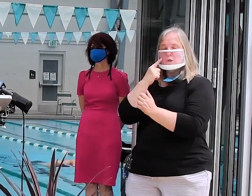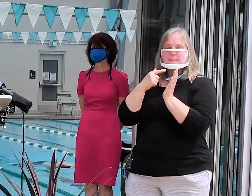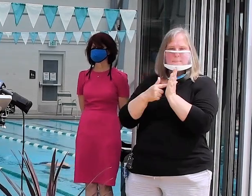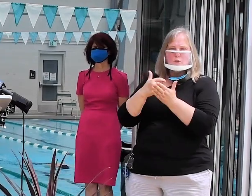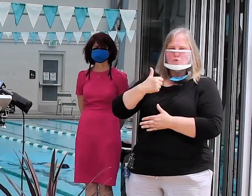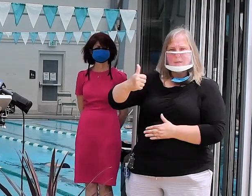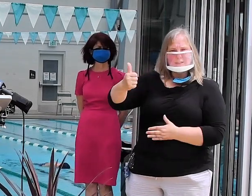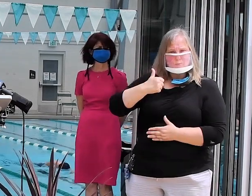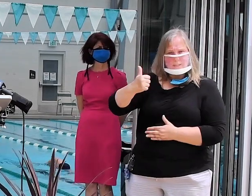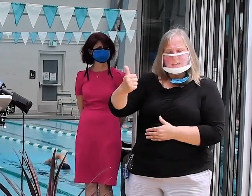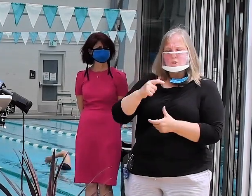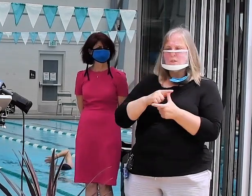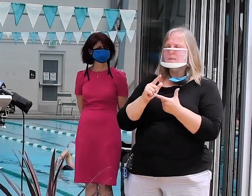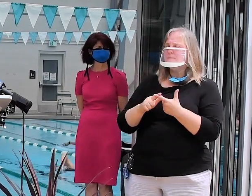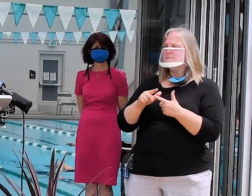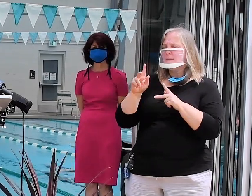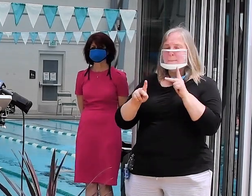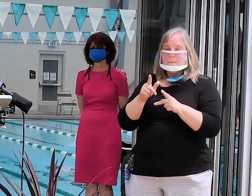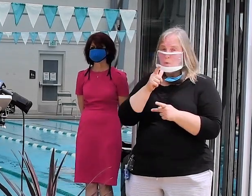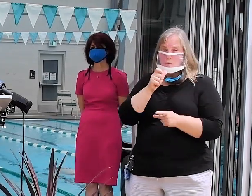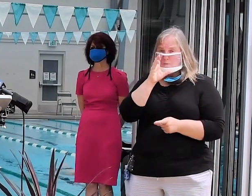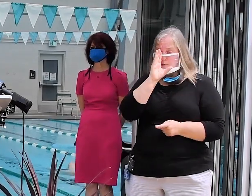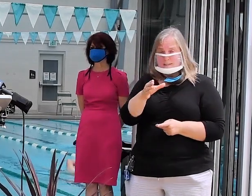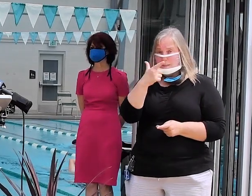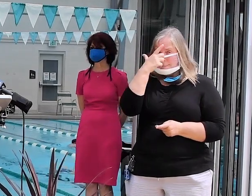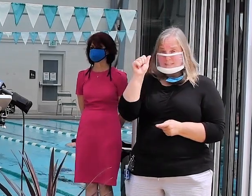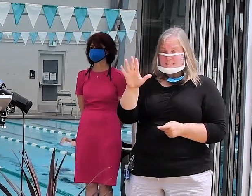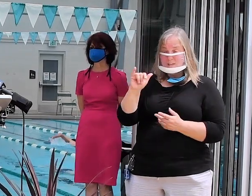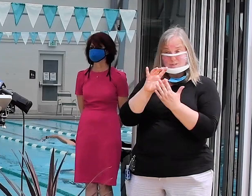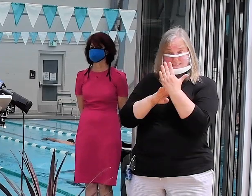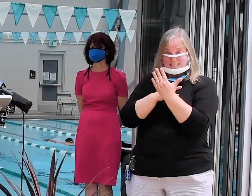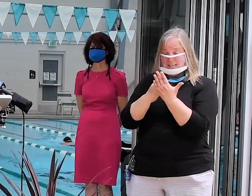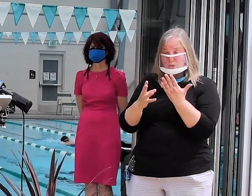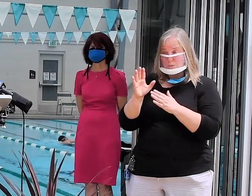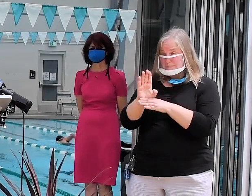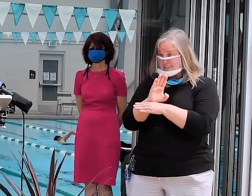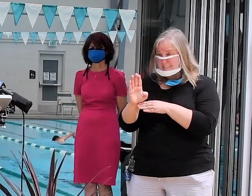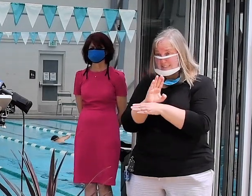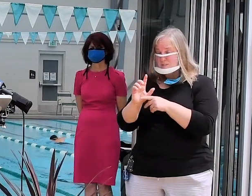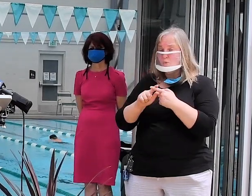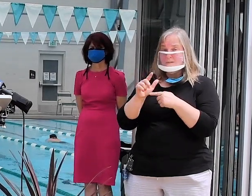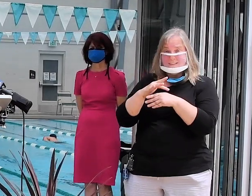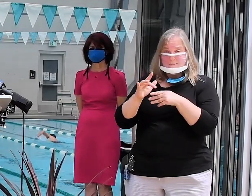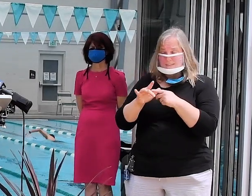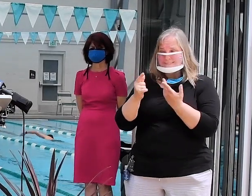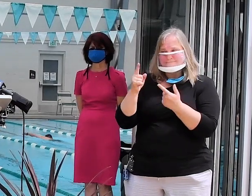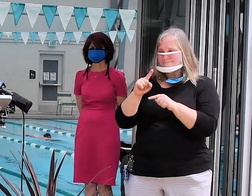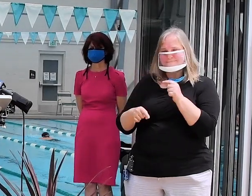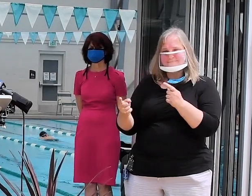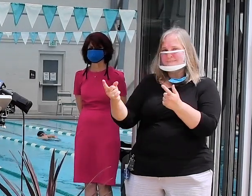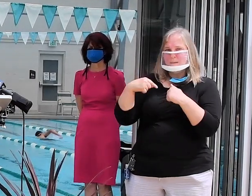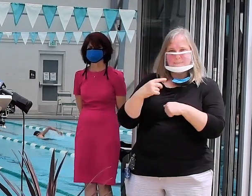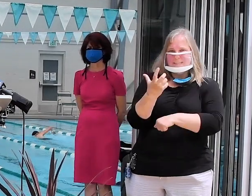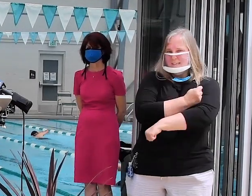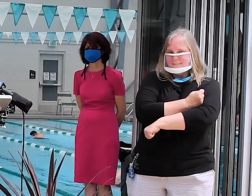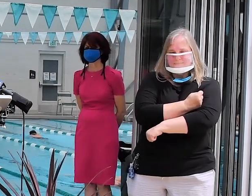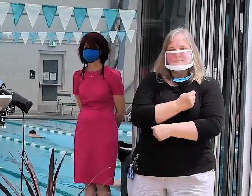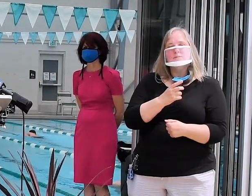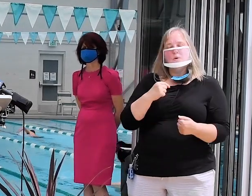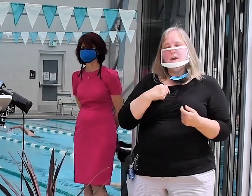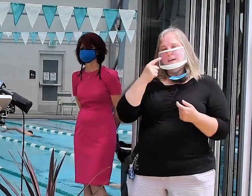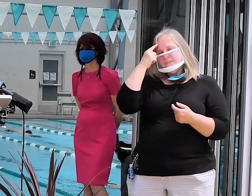transportation and people who, frankly, because of their schedule or availability, aren't able to get it. So I think as we